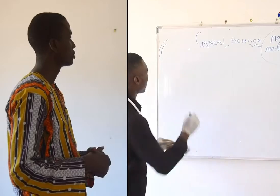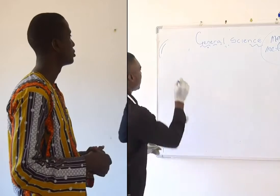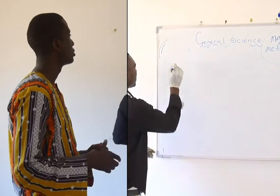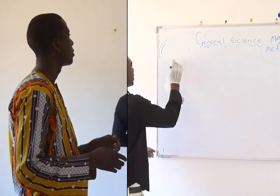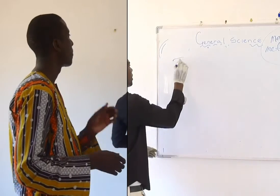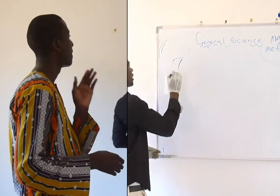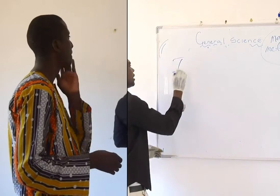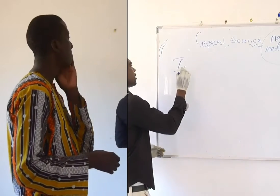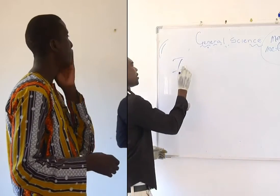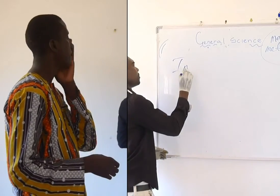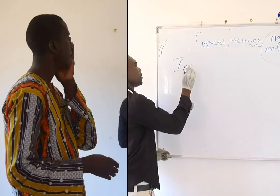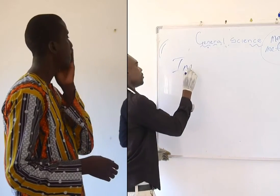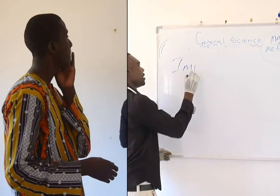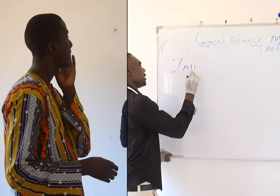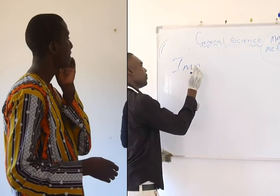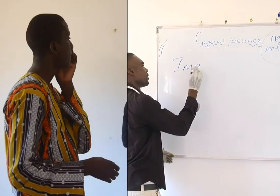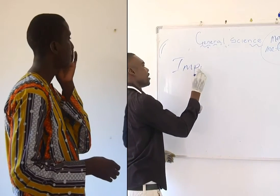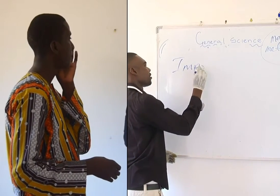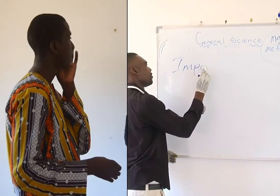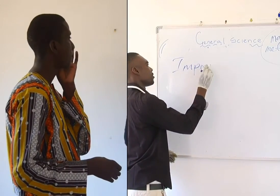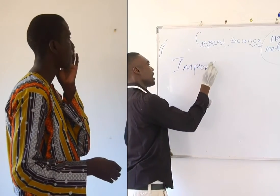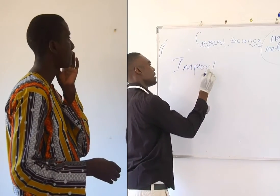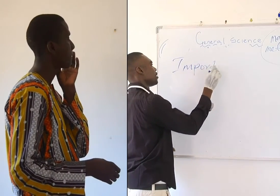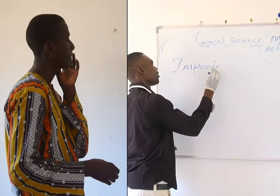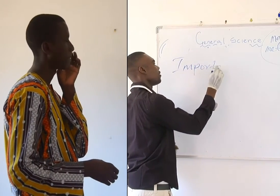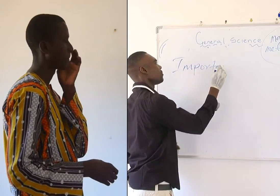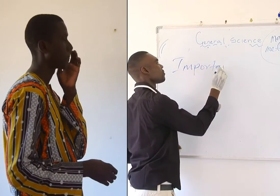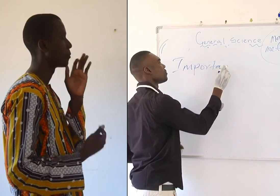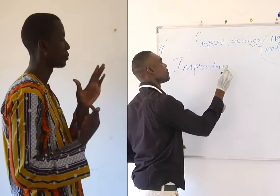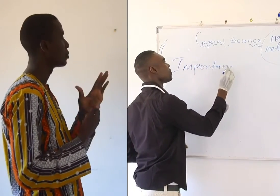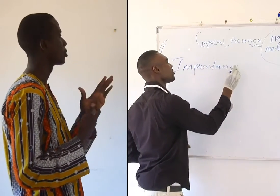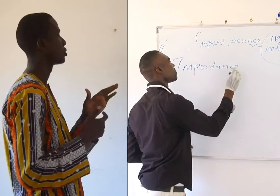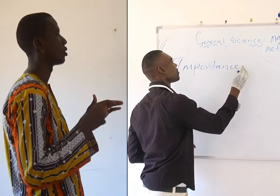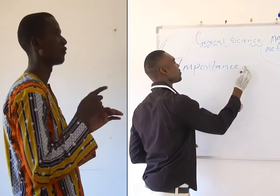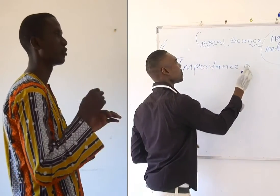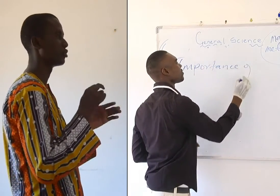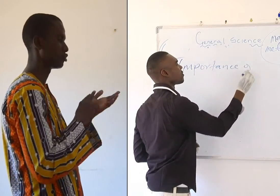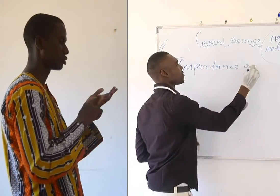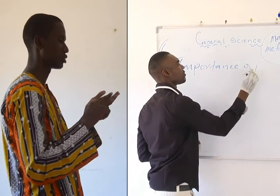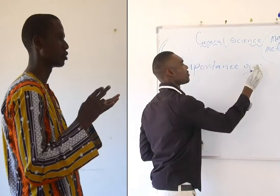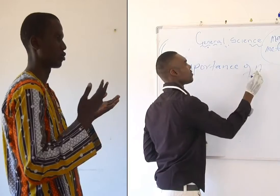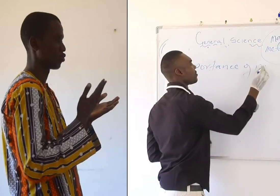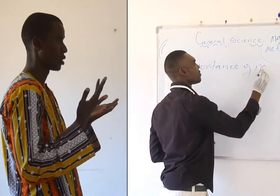take that back a little bit. Importance of neutralization.